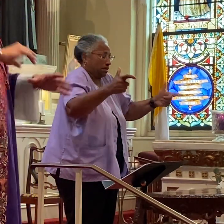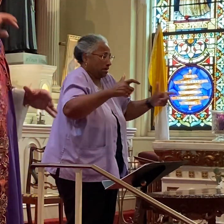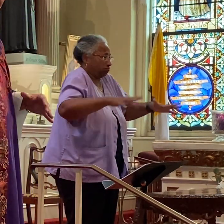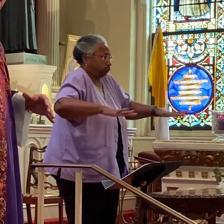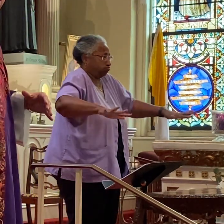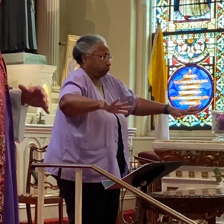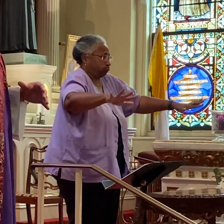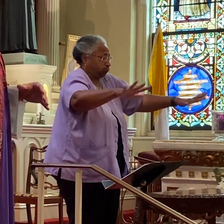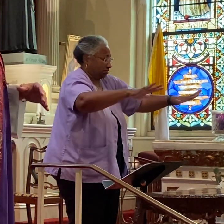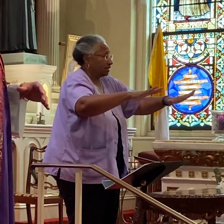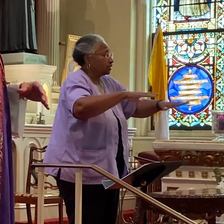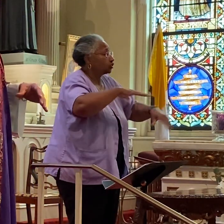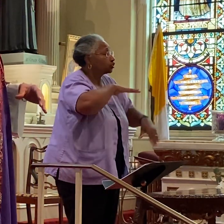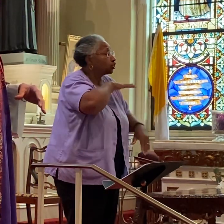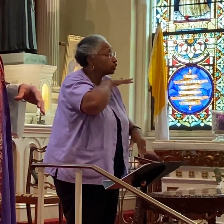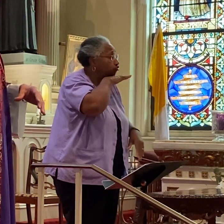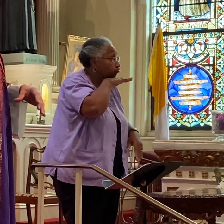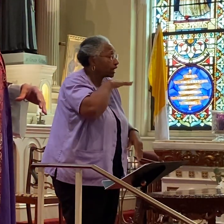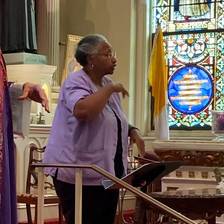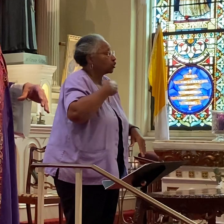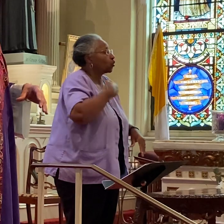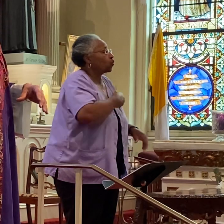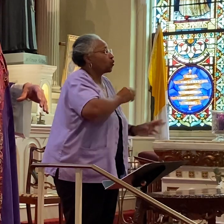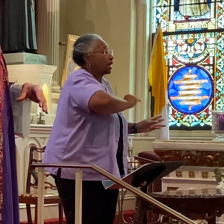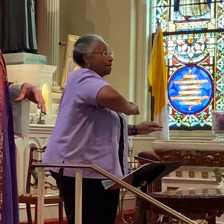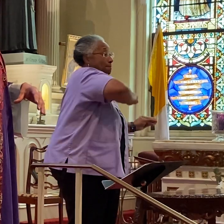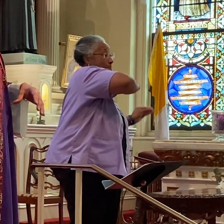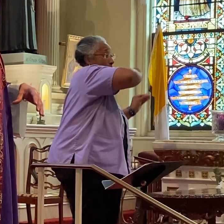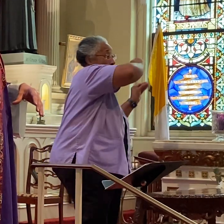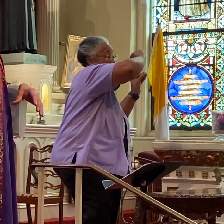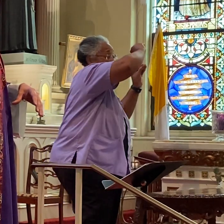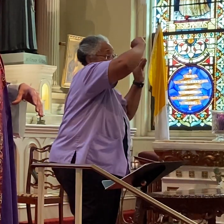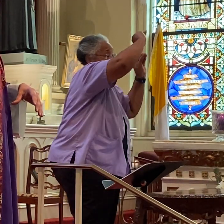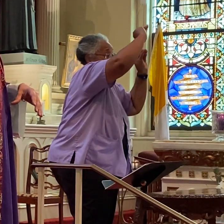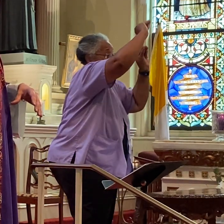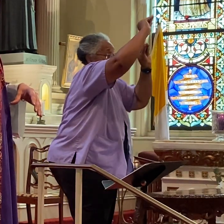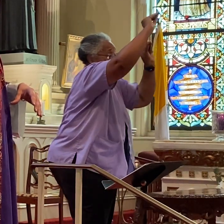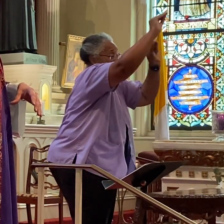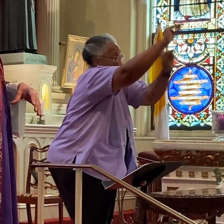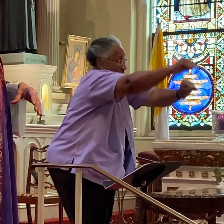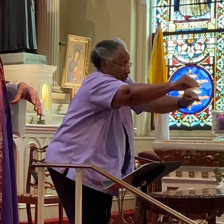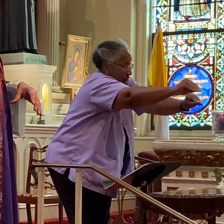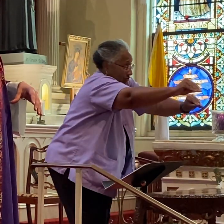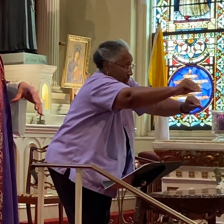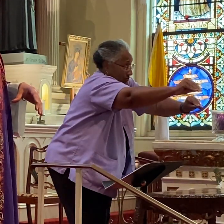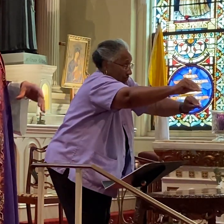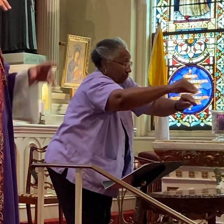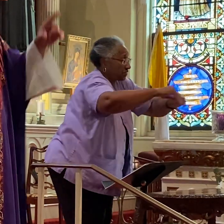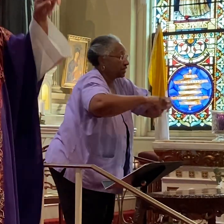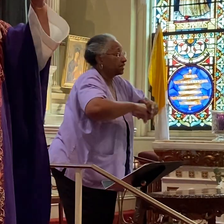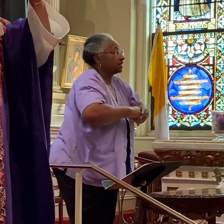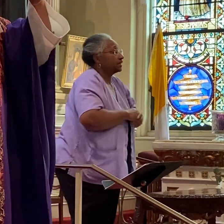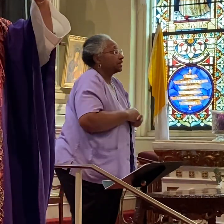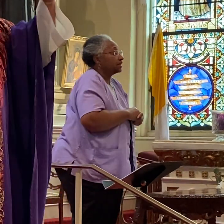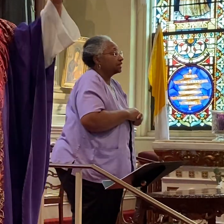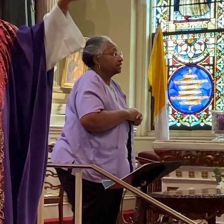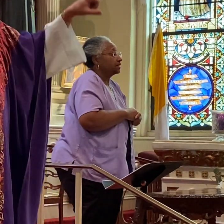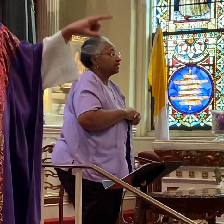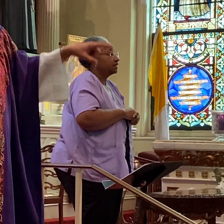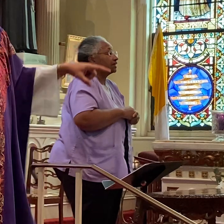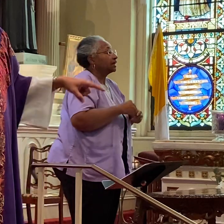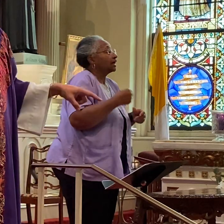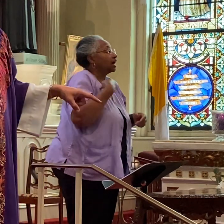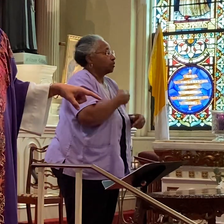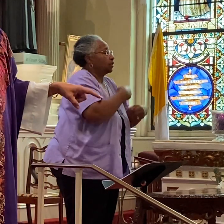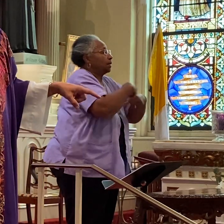the trash way out there, far from the dining room. And actually, we even made a